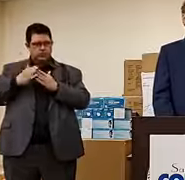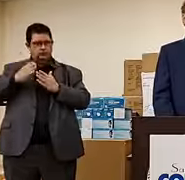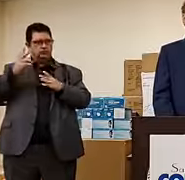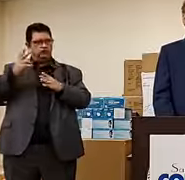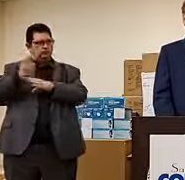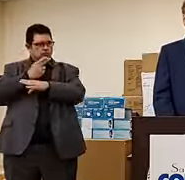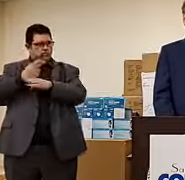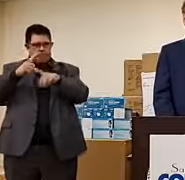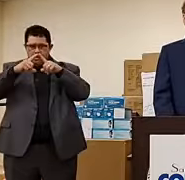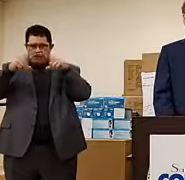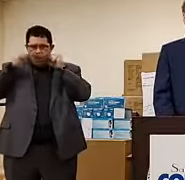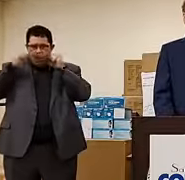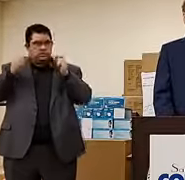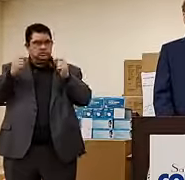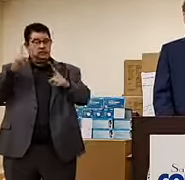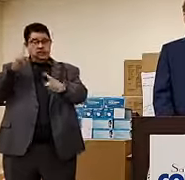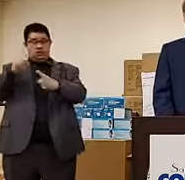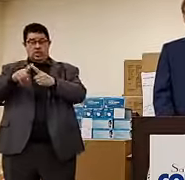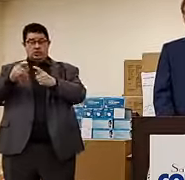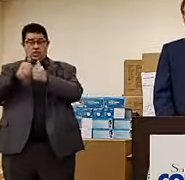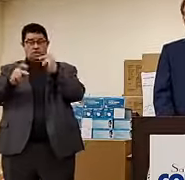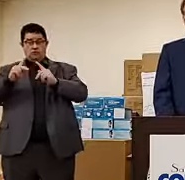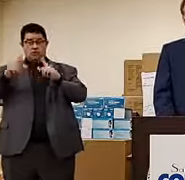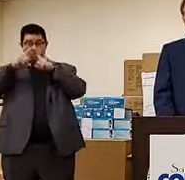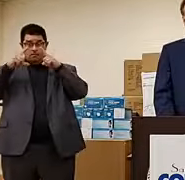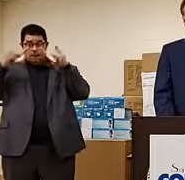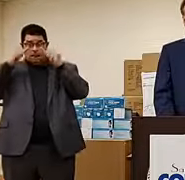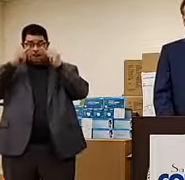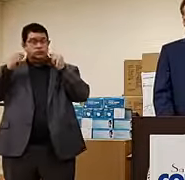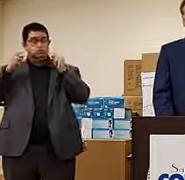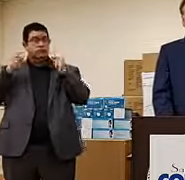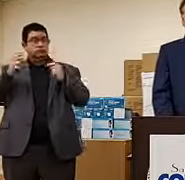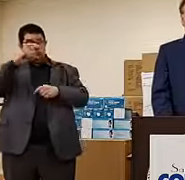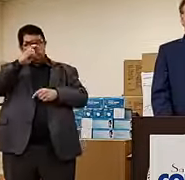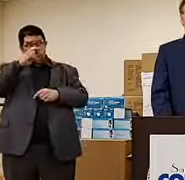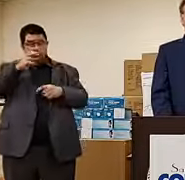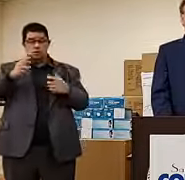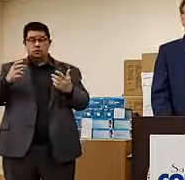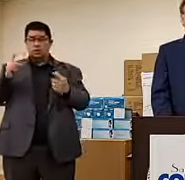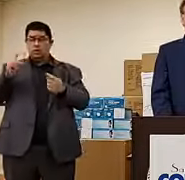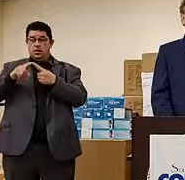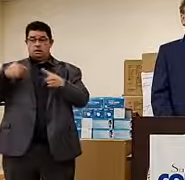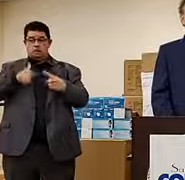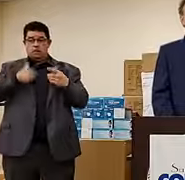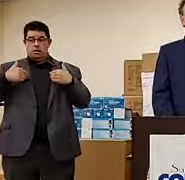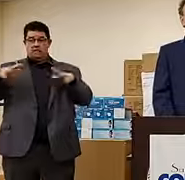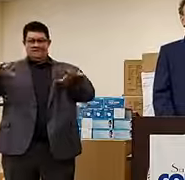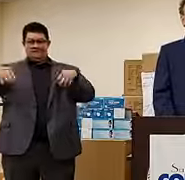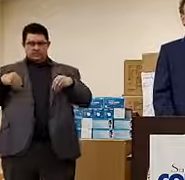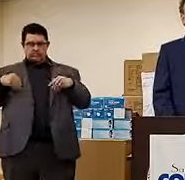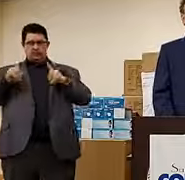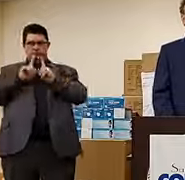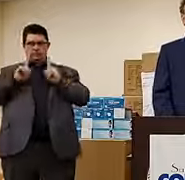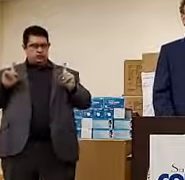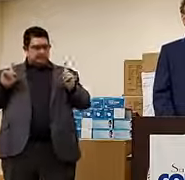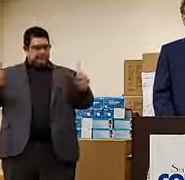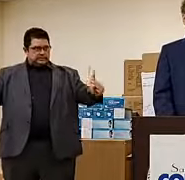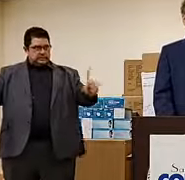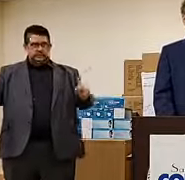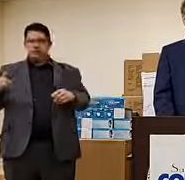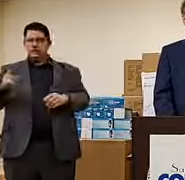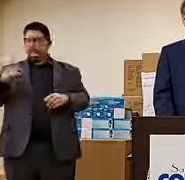everyone. And until everyone is masking, until we have acceptance of social distancing, until we